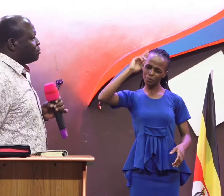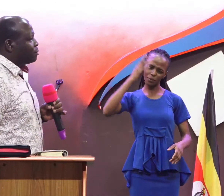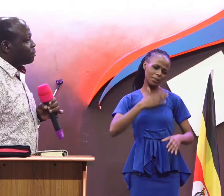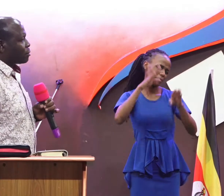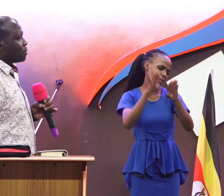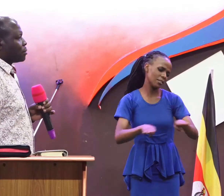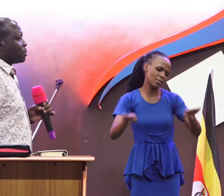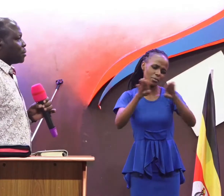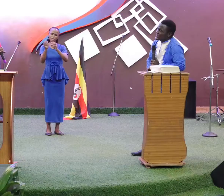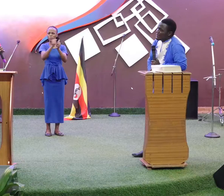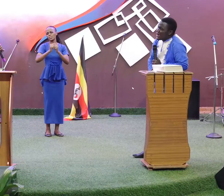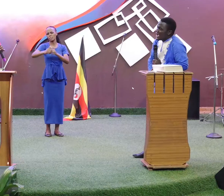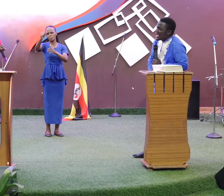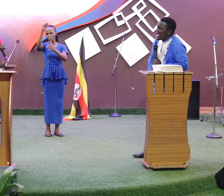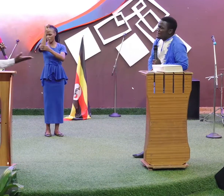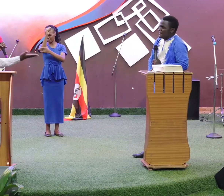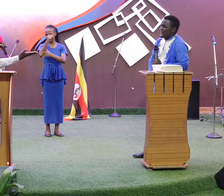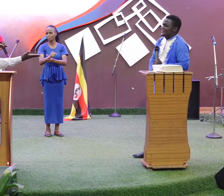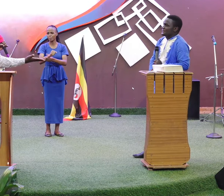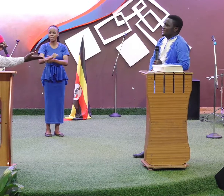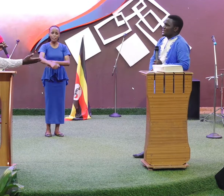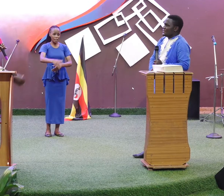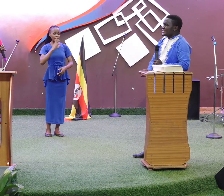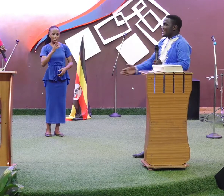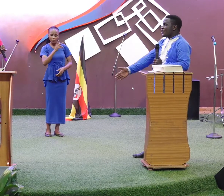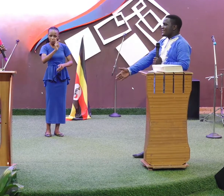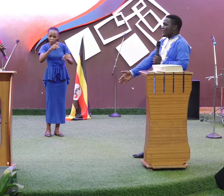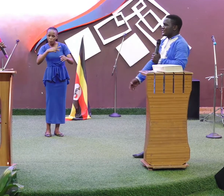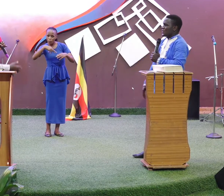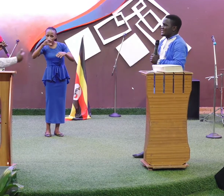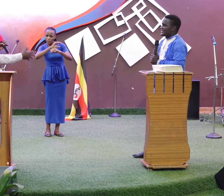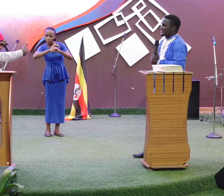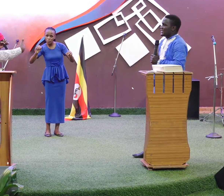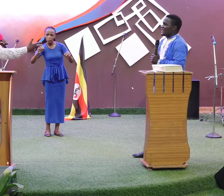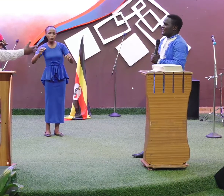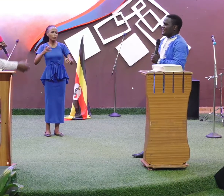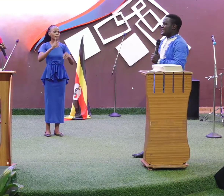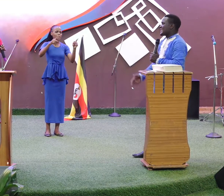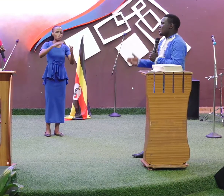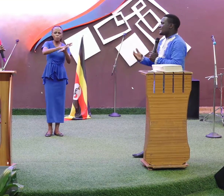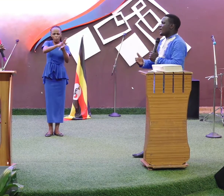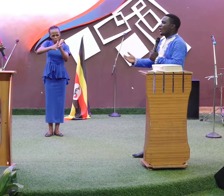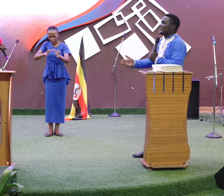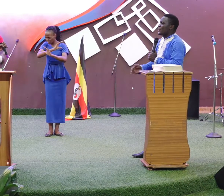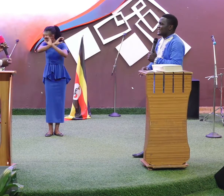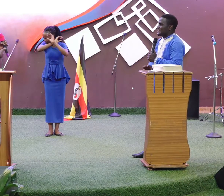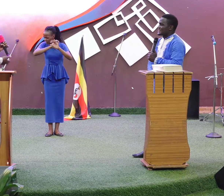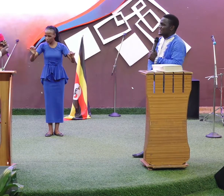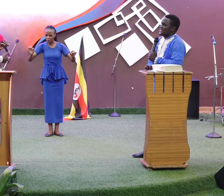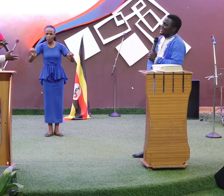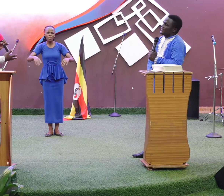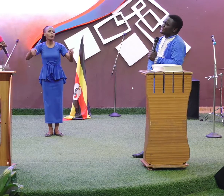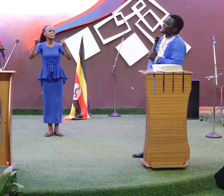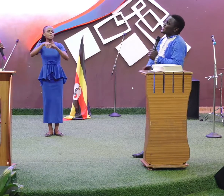I've remembered my covenant with Abraham. These are not the right ones. These are not the holy ones.